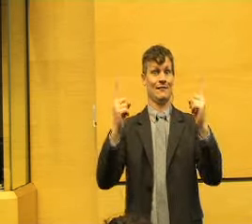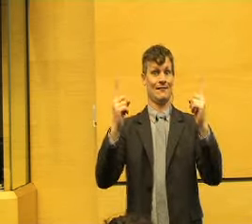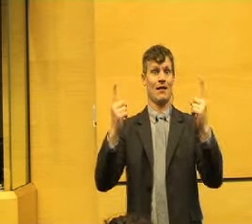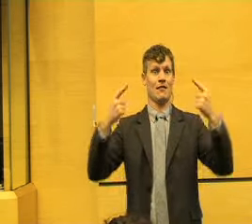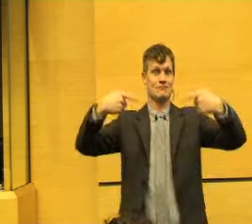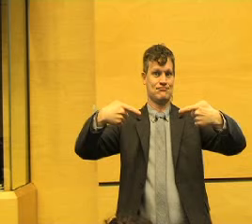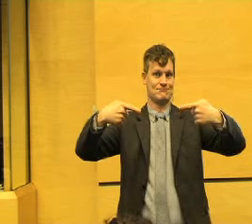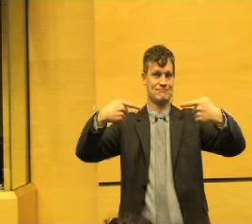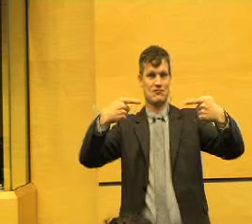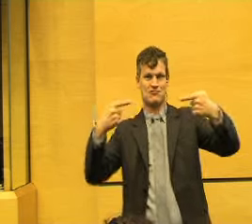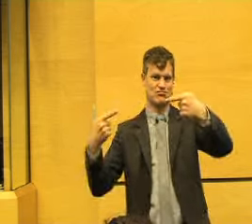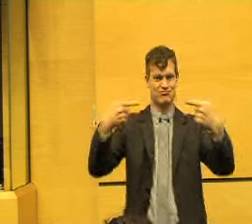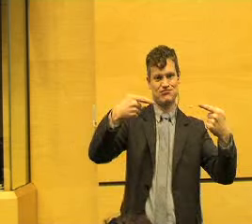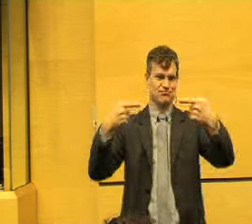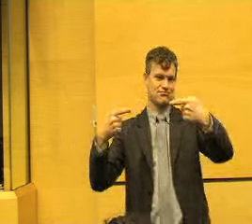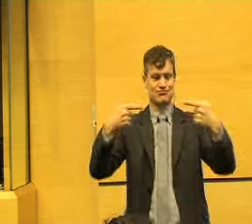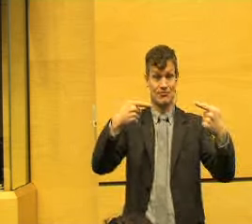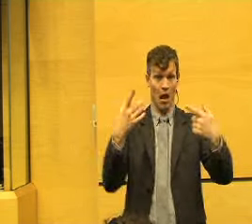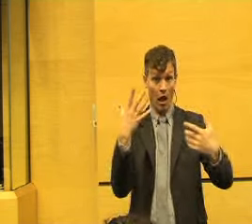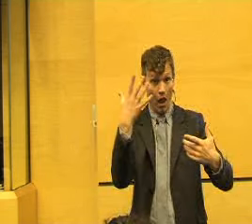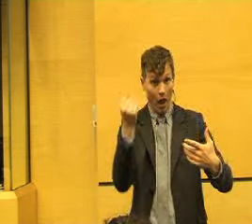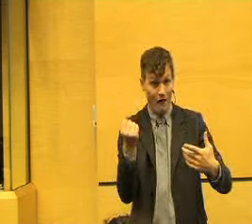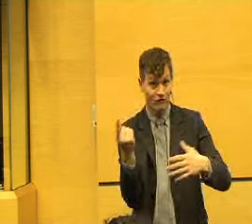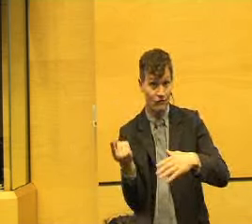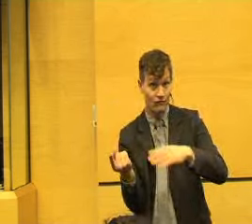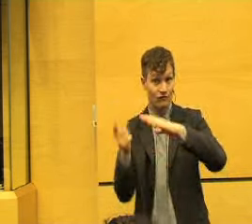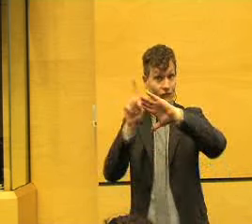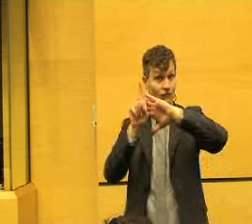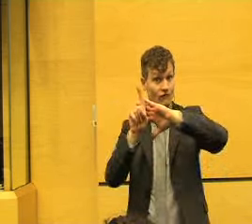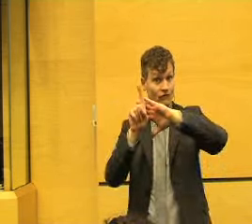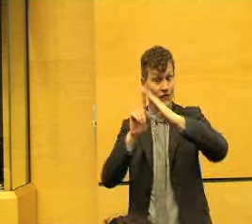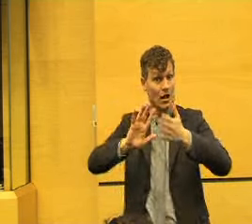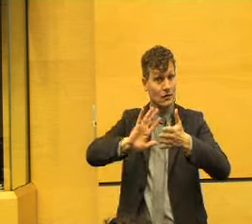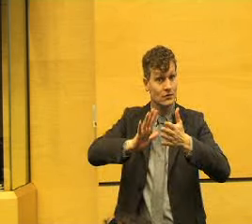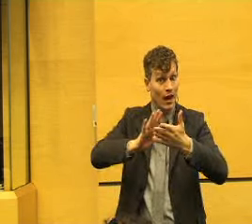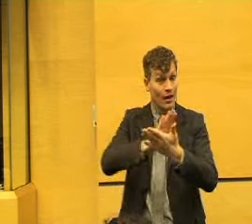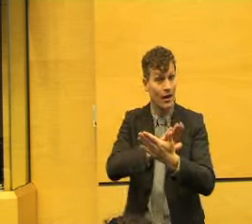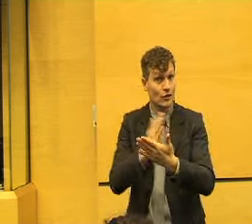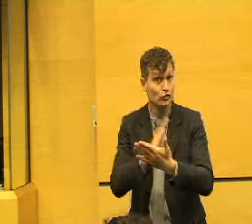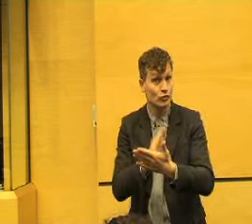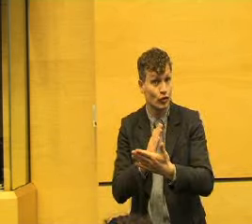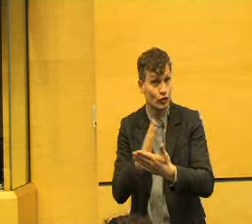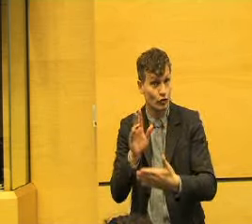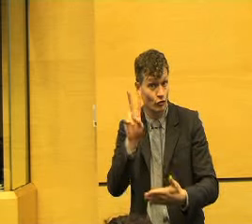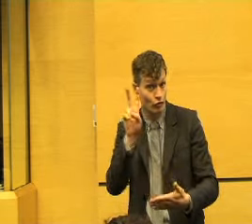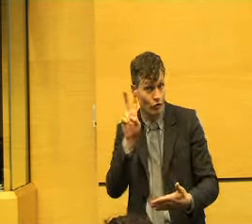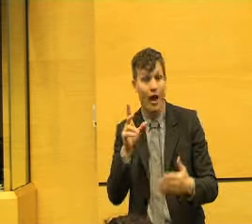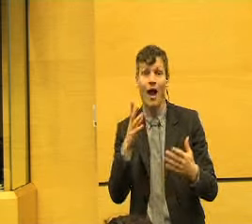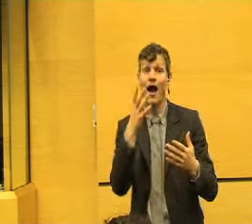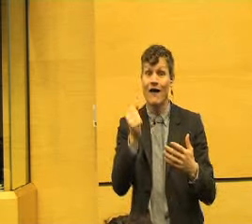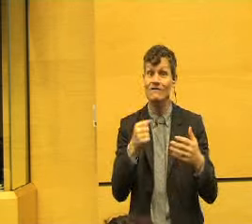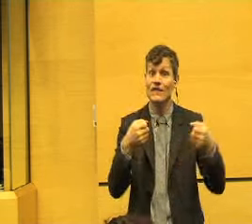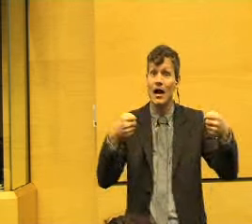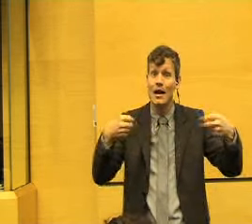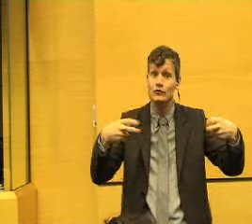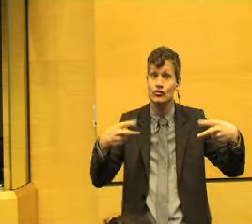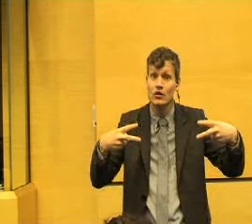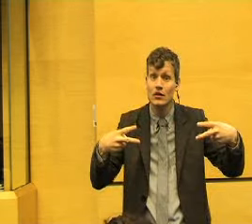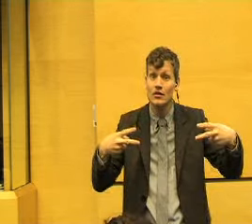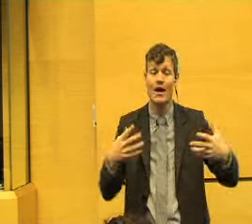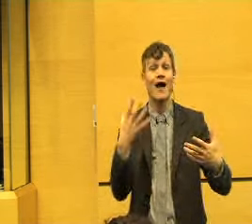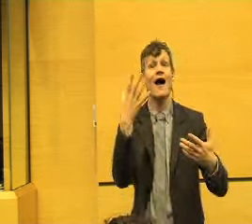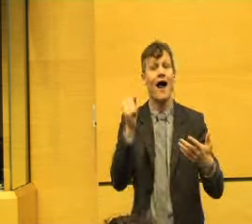elections, is there sign language interpretation? Is there captioning? Are the election materials available in